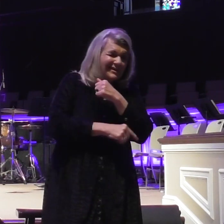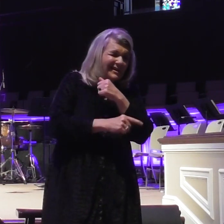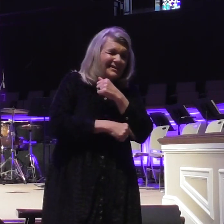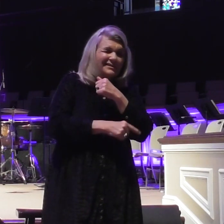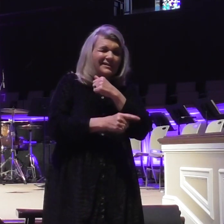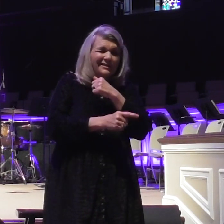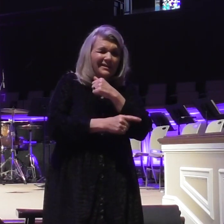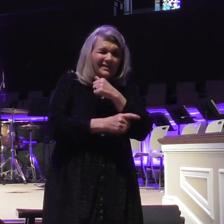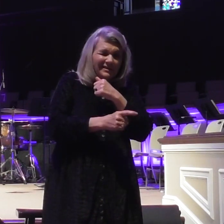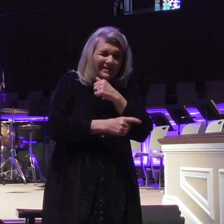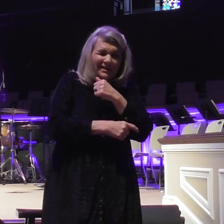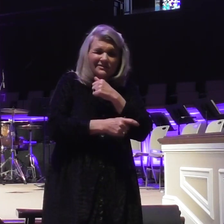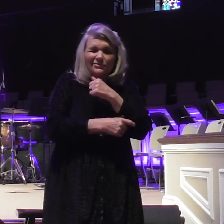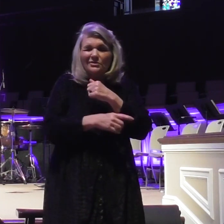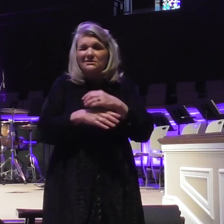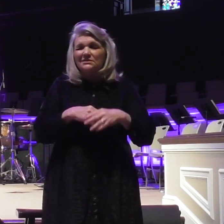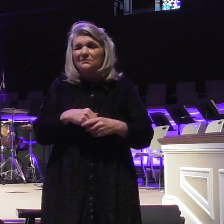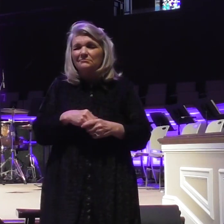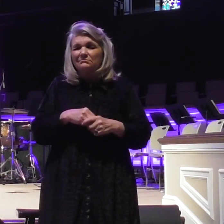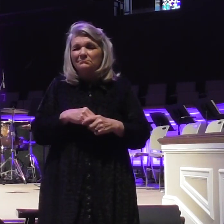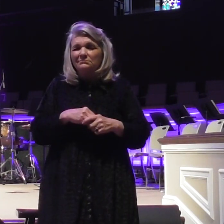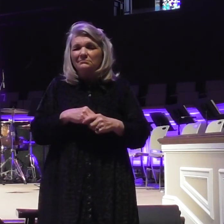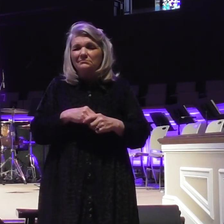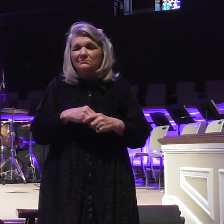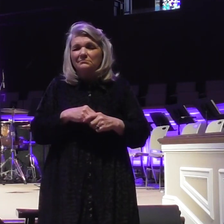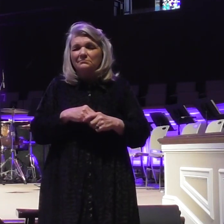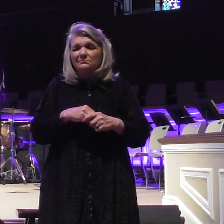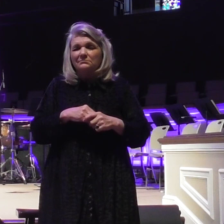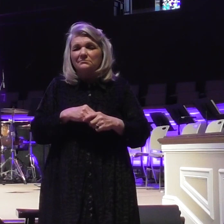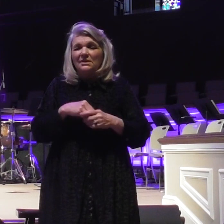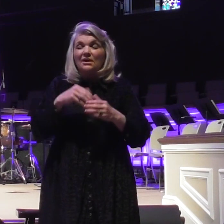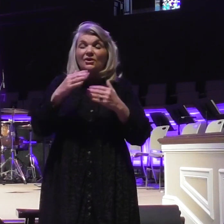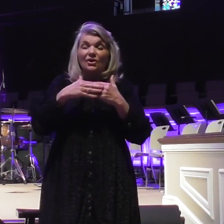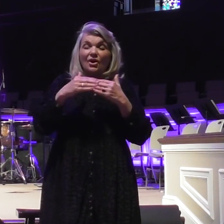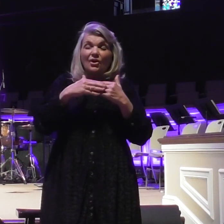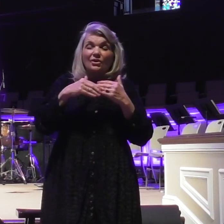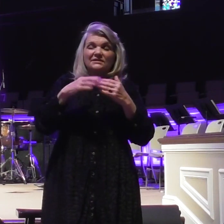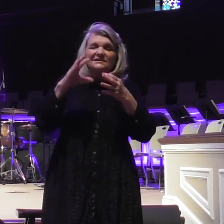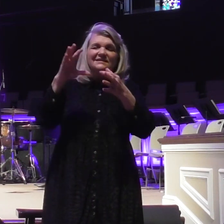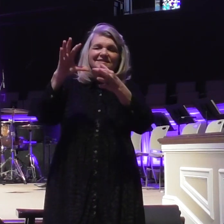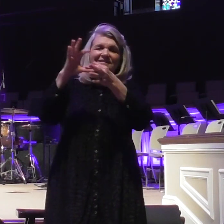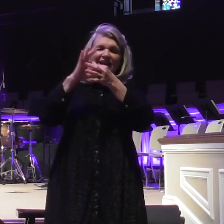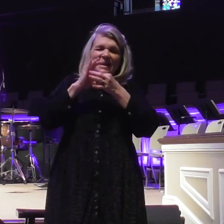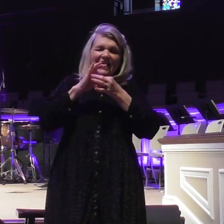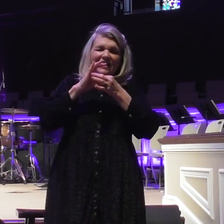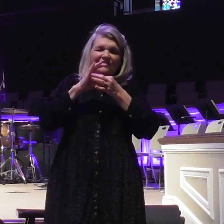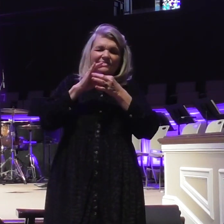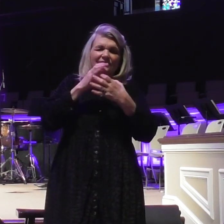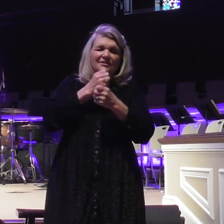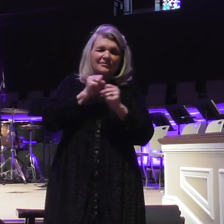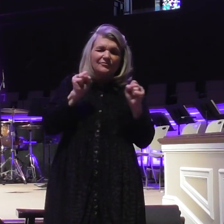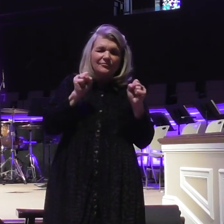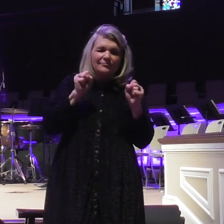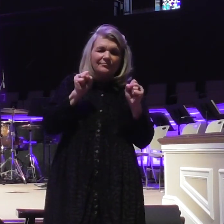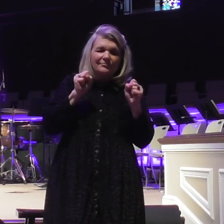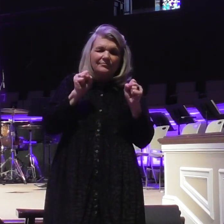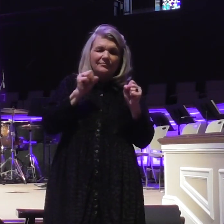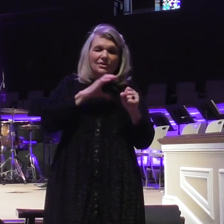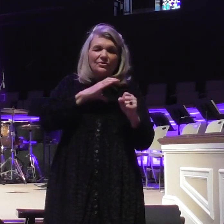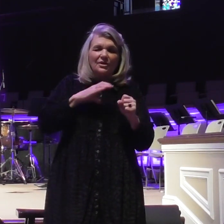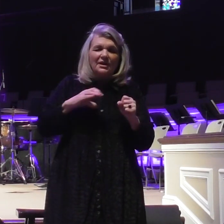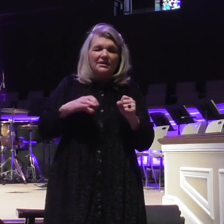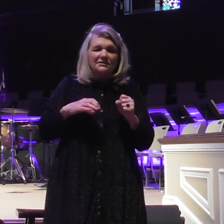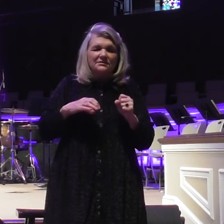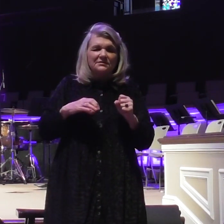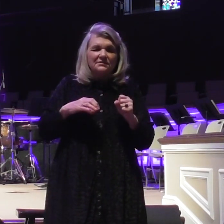others to a saving relationship with you through Christ alone? I ask all